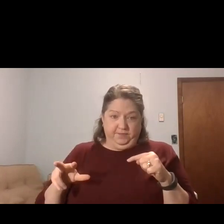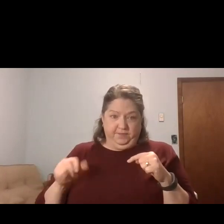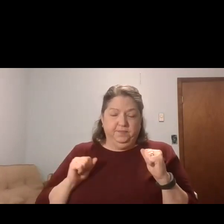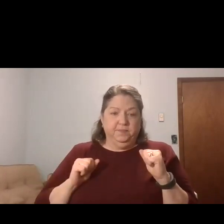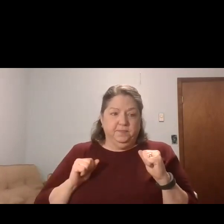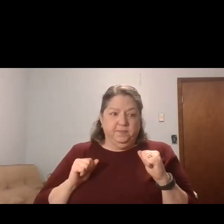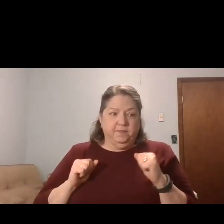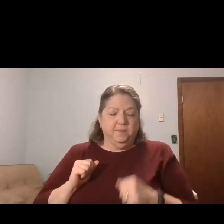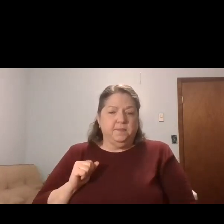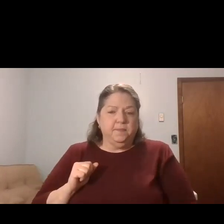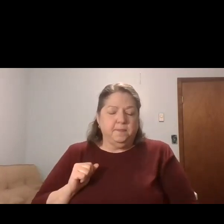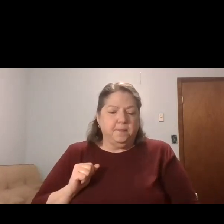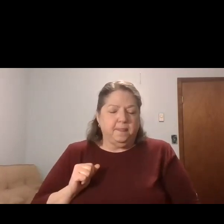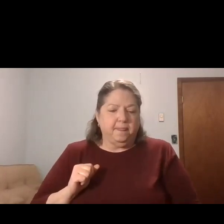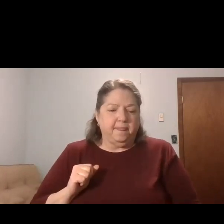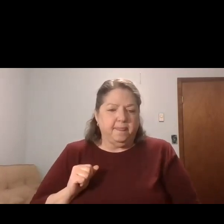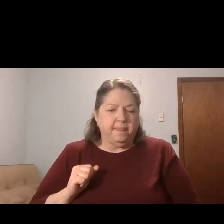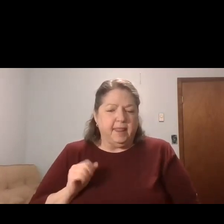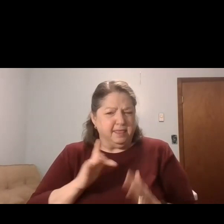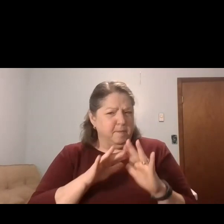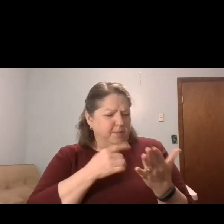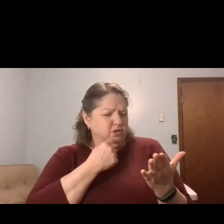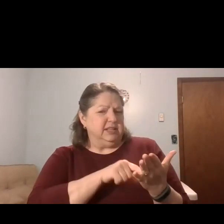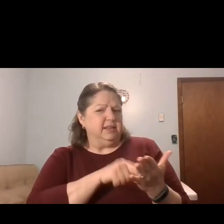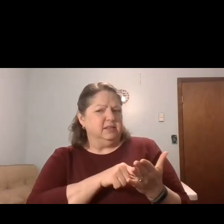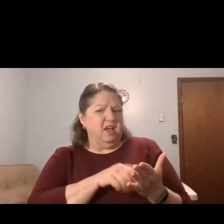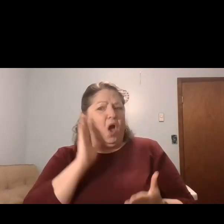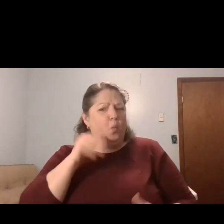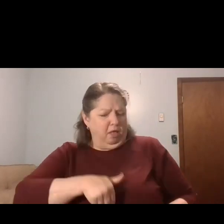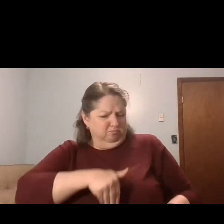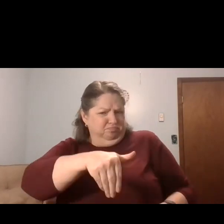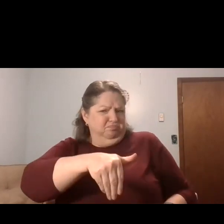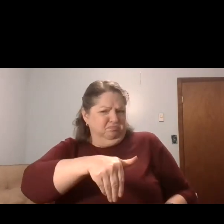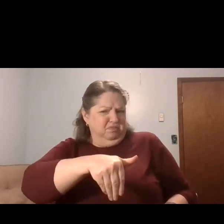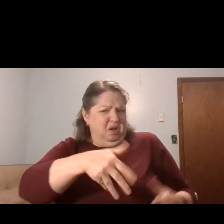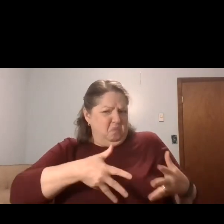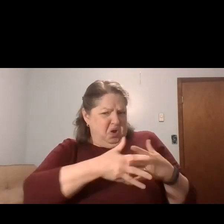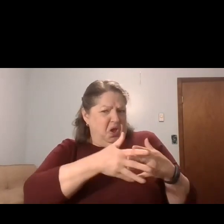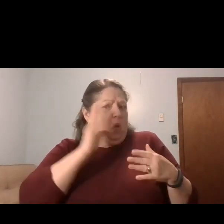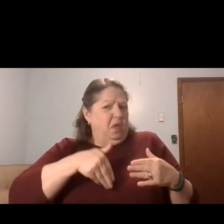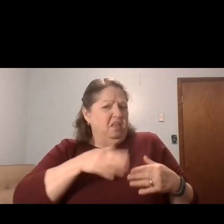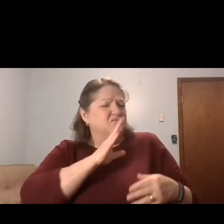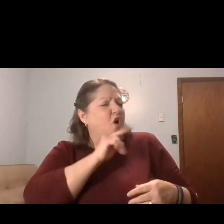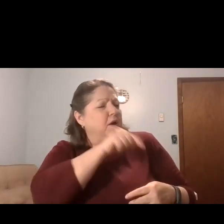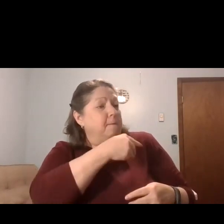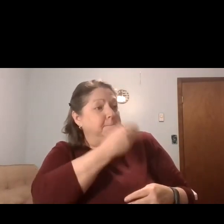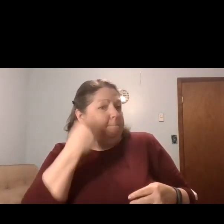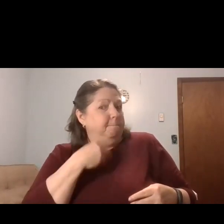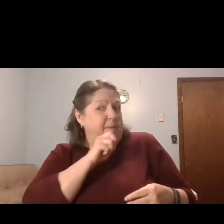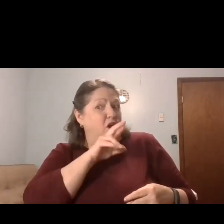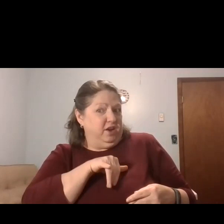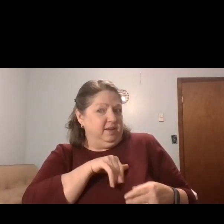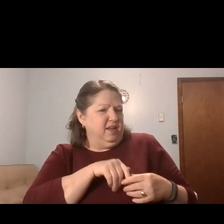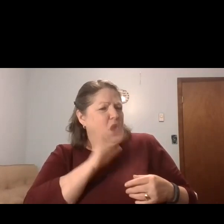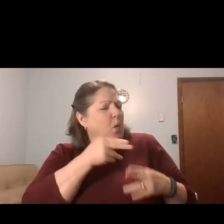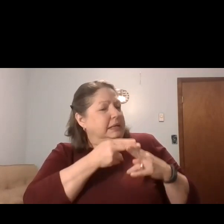and 33. It says, "You will be with child and give birth to a son," speaking to Mary, "and you are to give him the